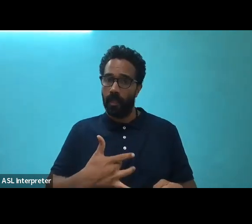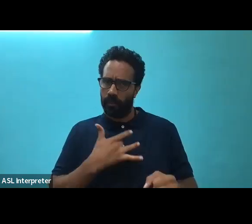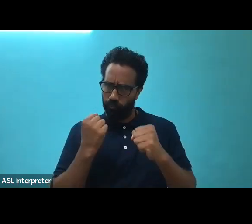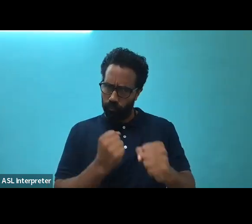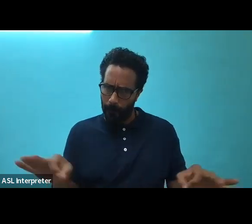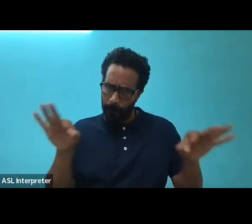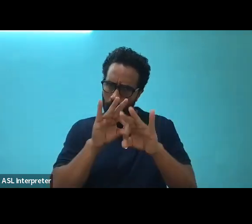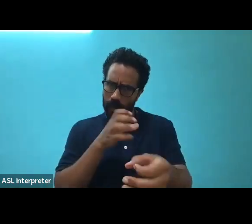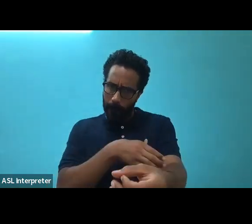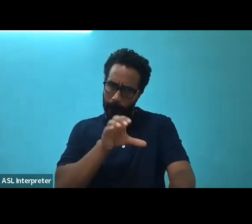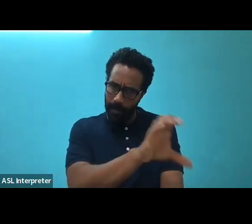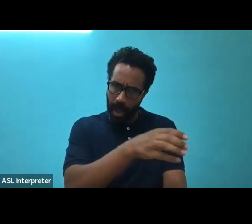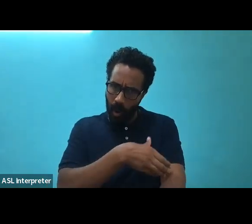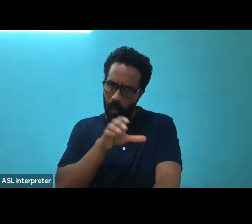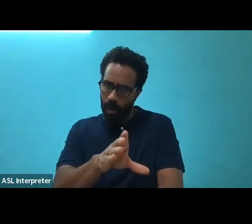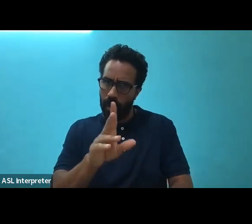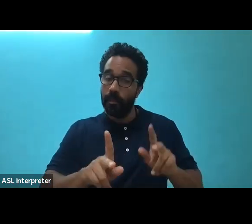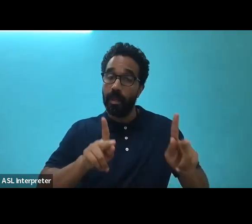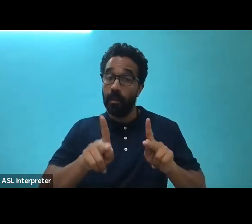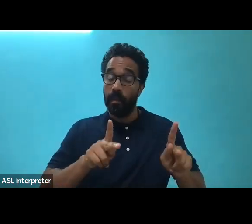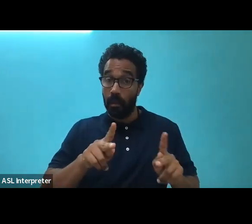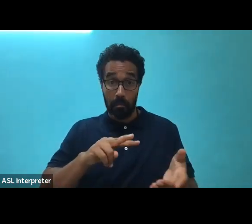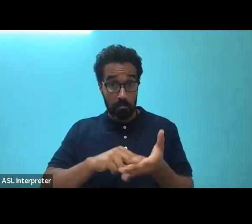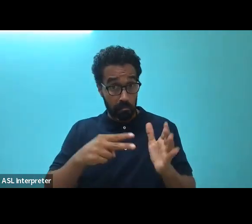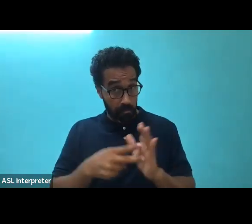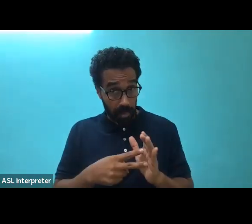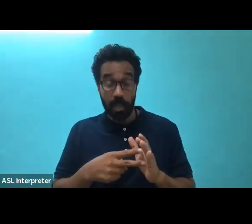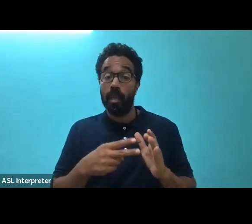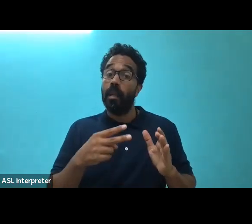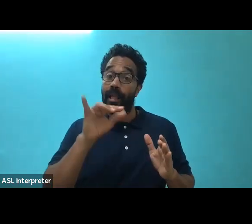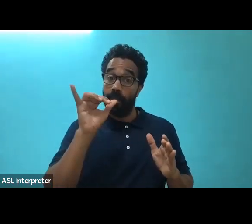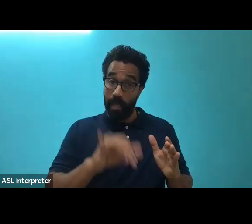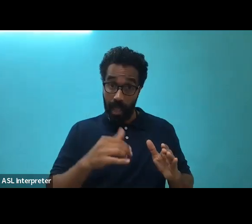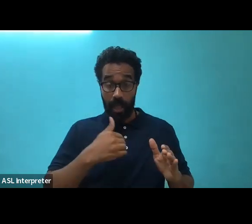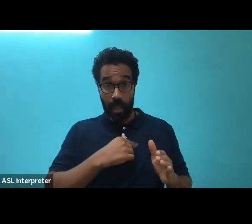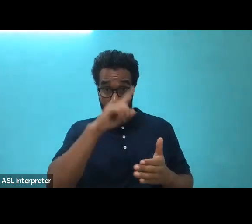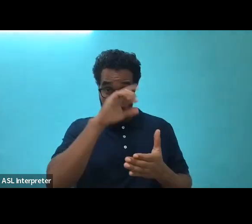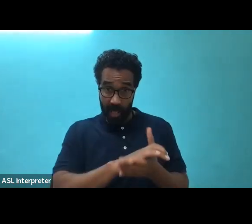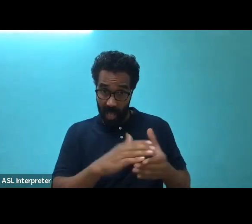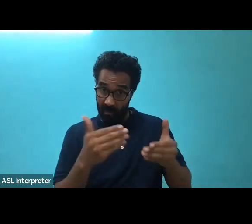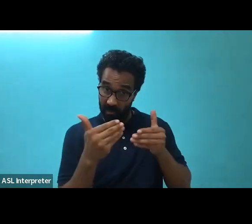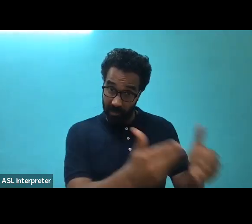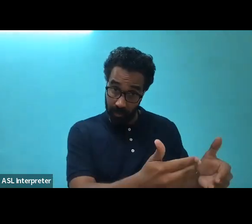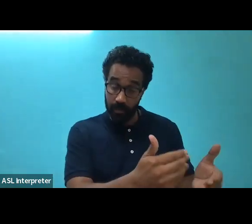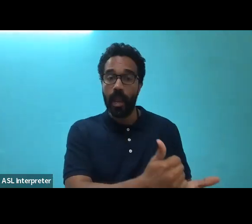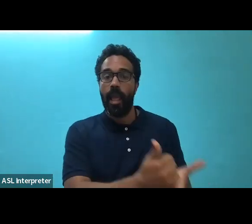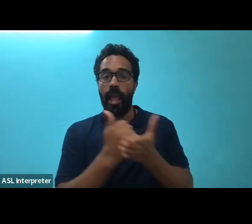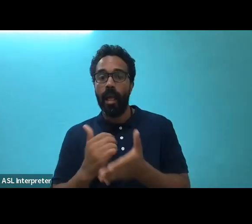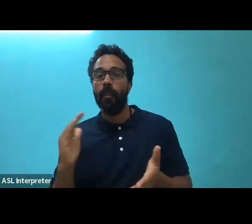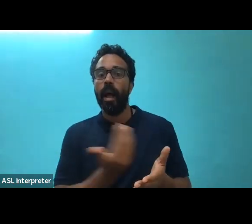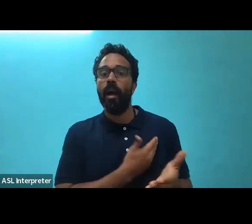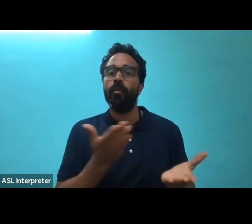it's helped to make our work, our advocacy campaigns, our individual services